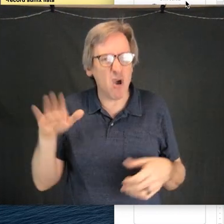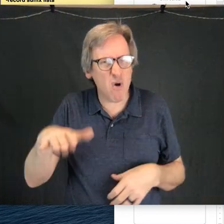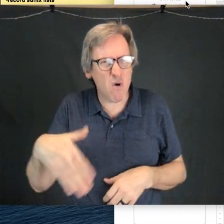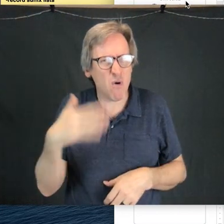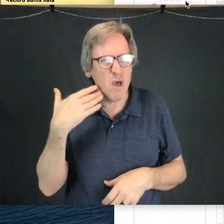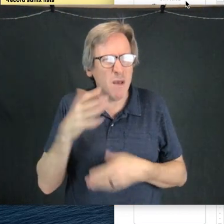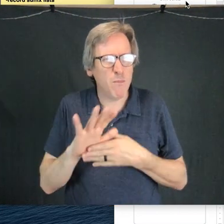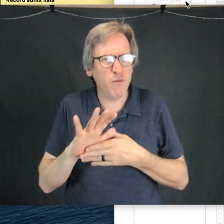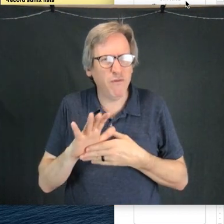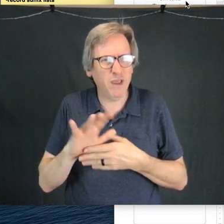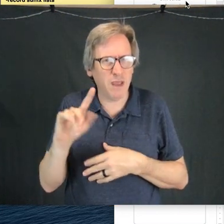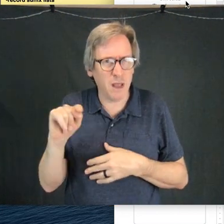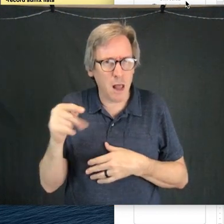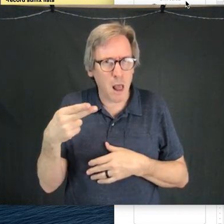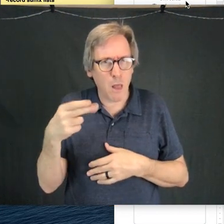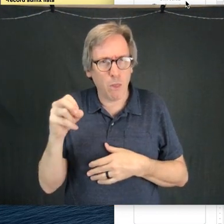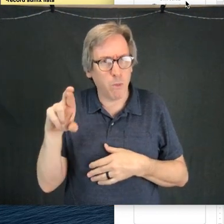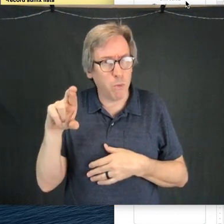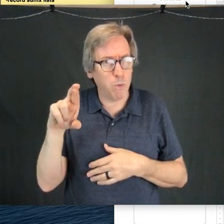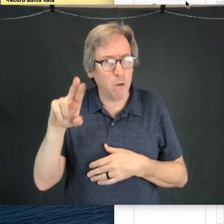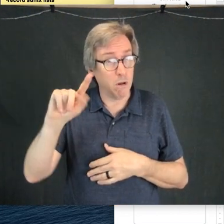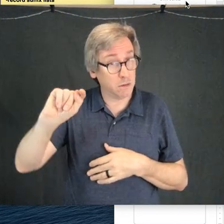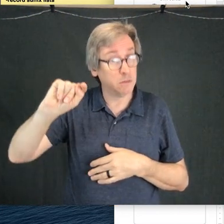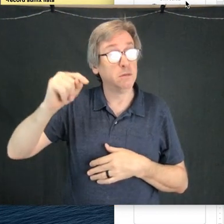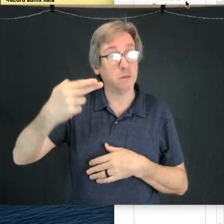a movie. Oh, movie.